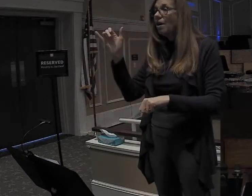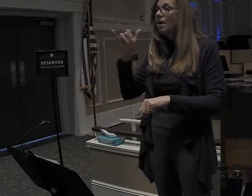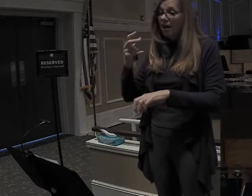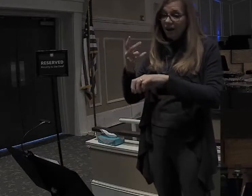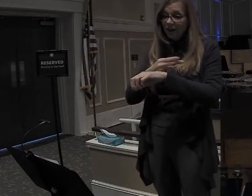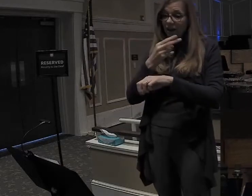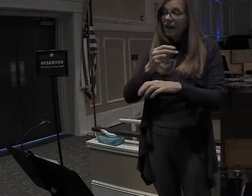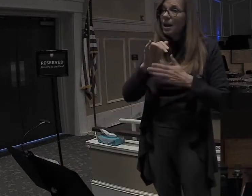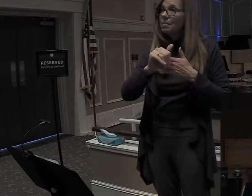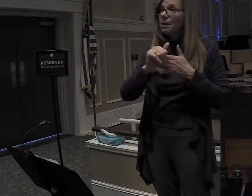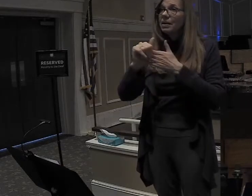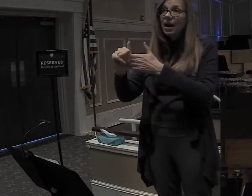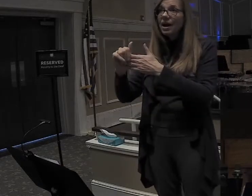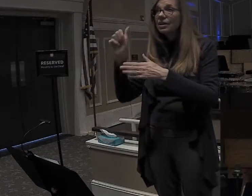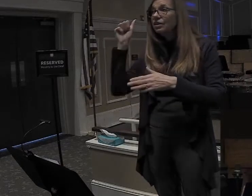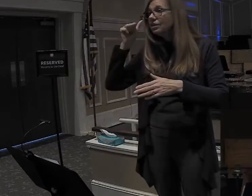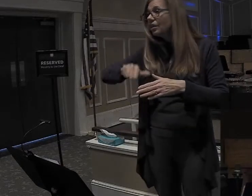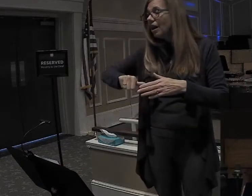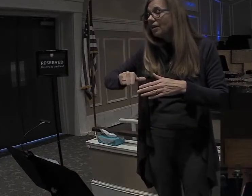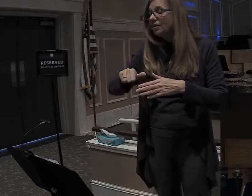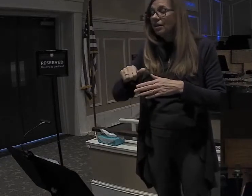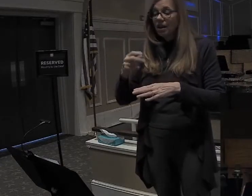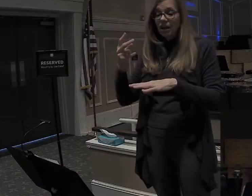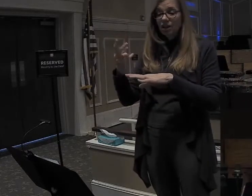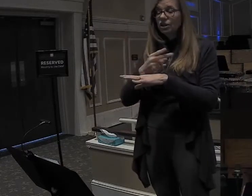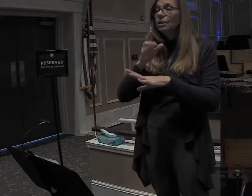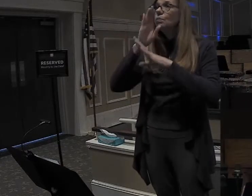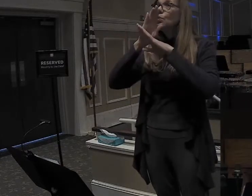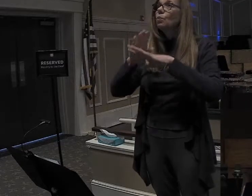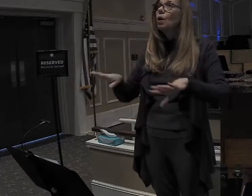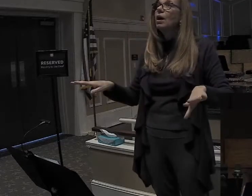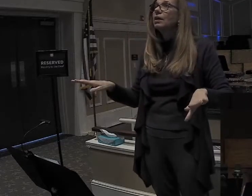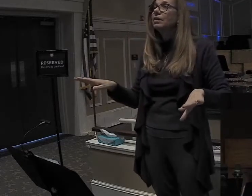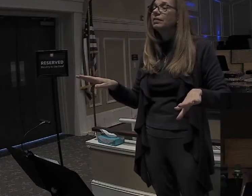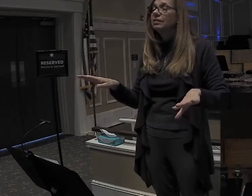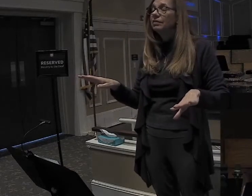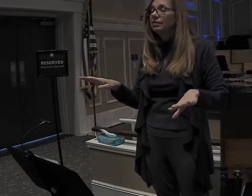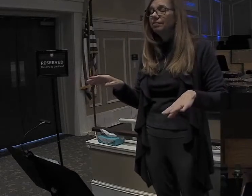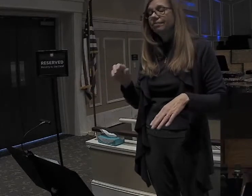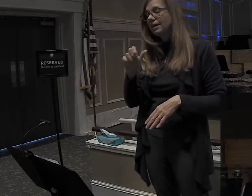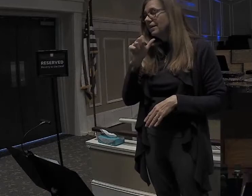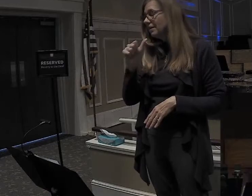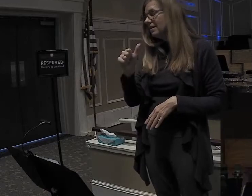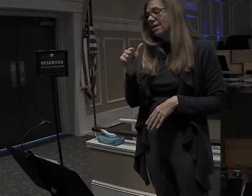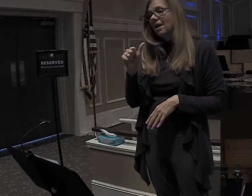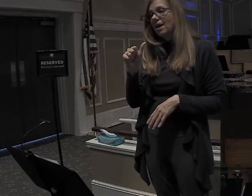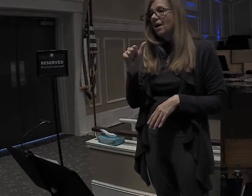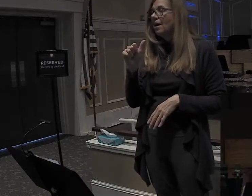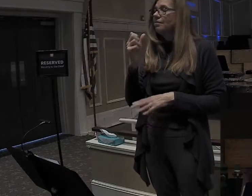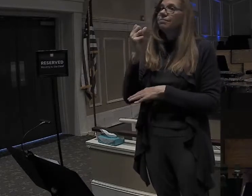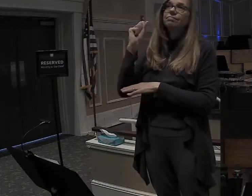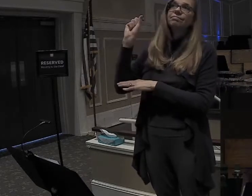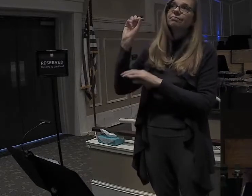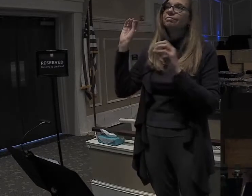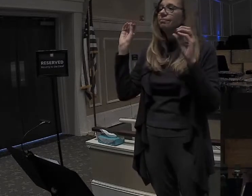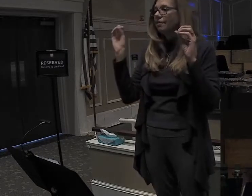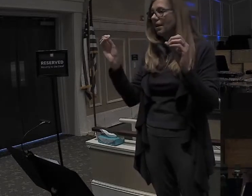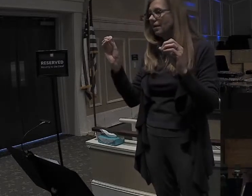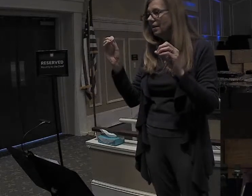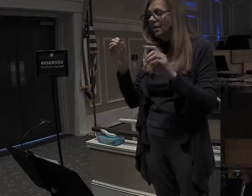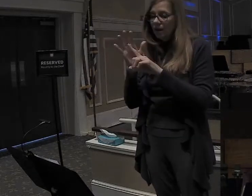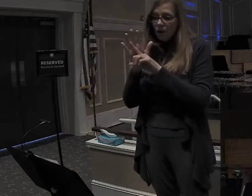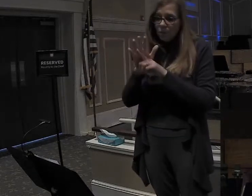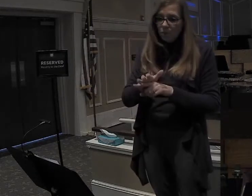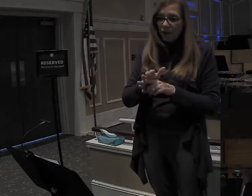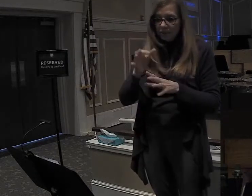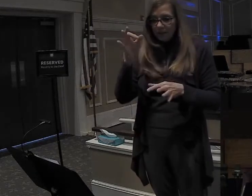led to slaughter and like a sheep that is silent before its shears, so he did not open his mouth. By oppression and